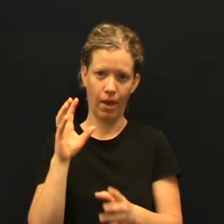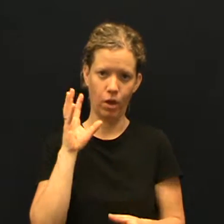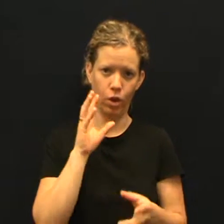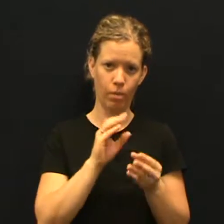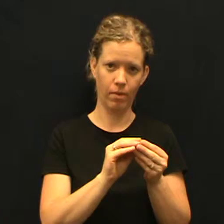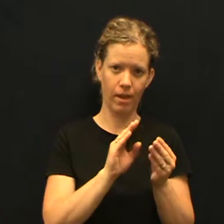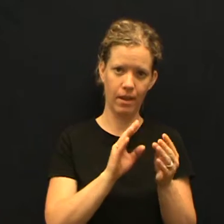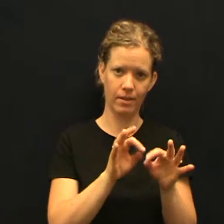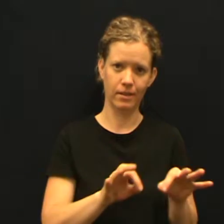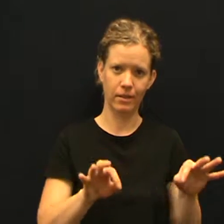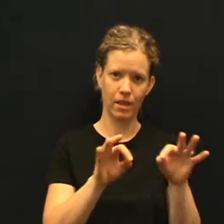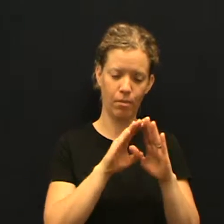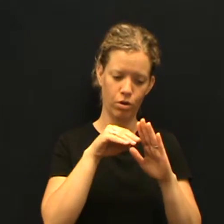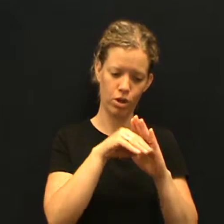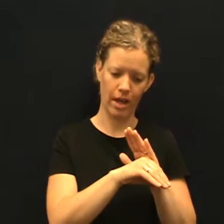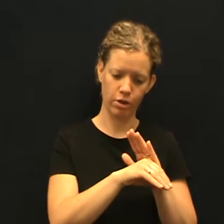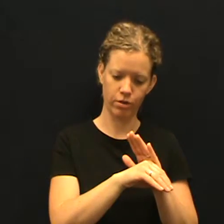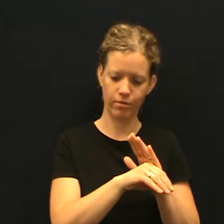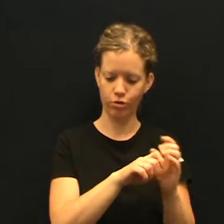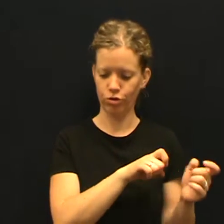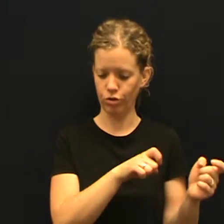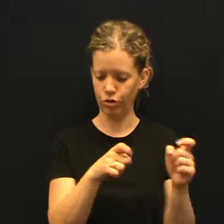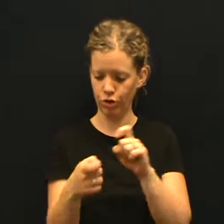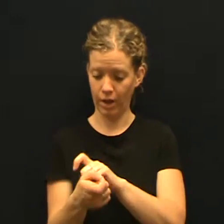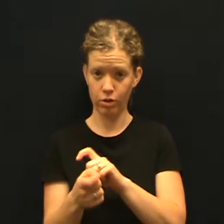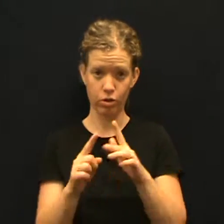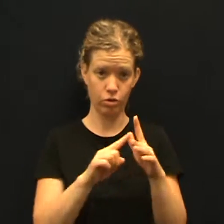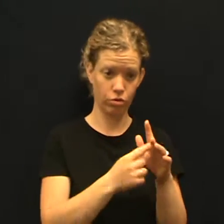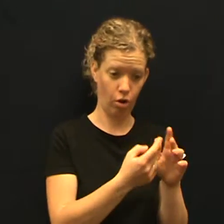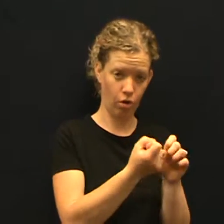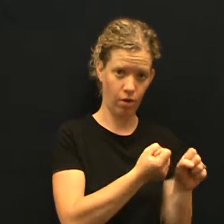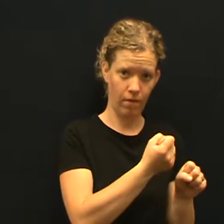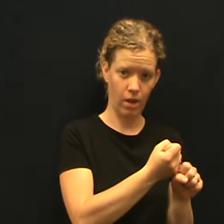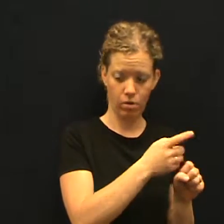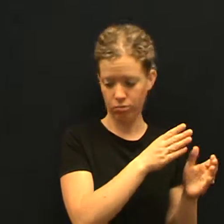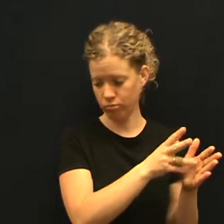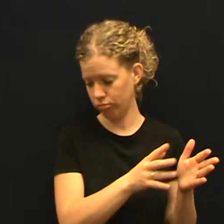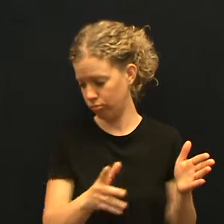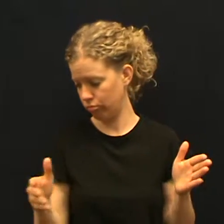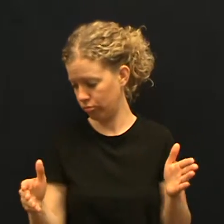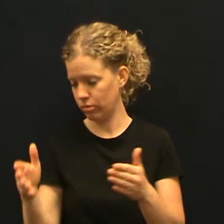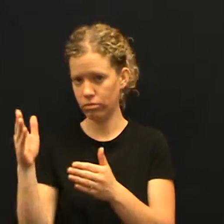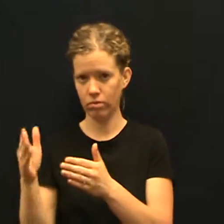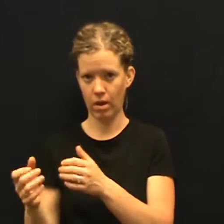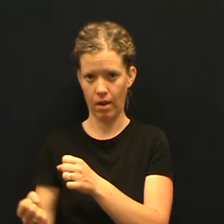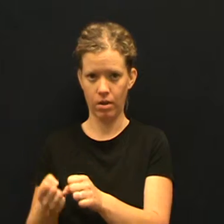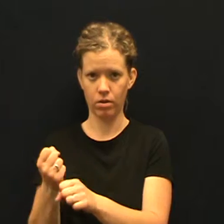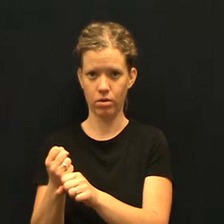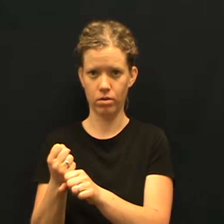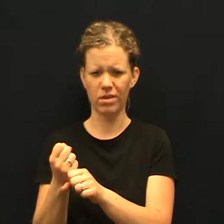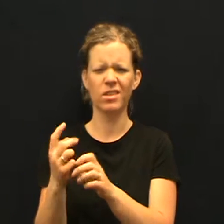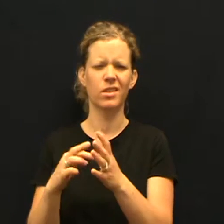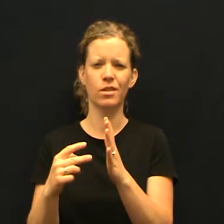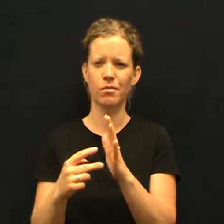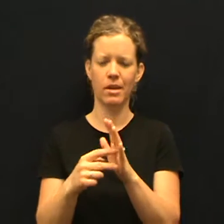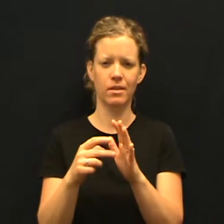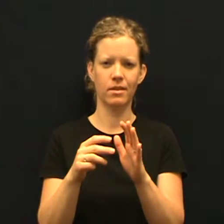depreciation from the beginning of the year to the end of the year. So that shows us that that depreciation expense was the only